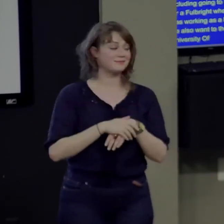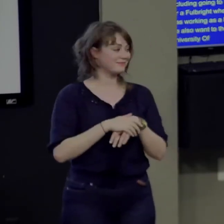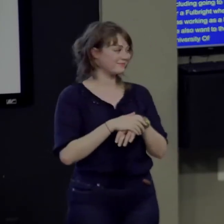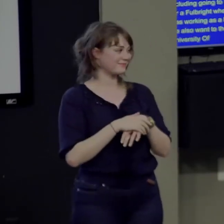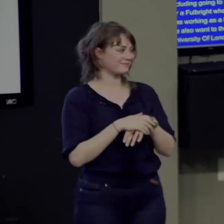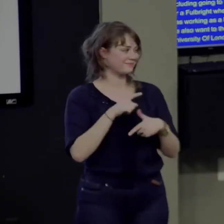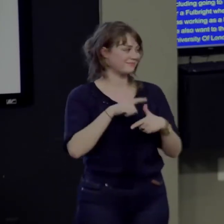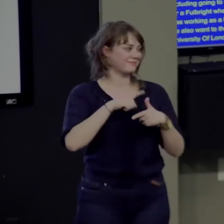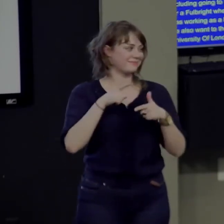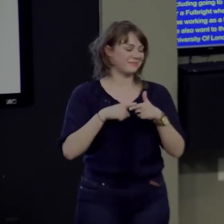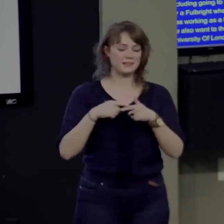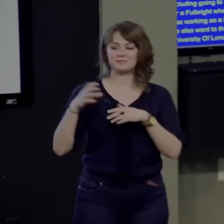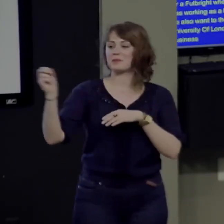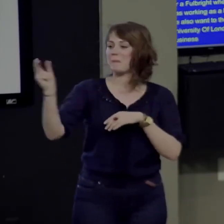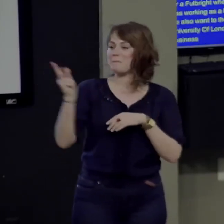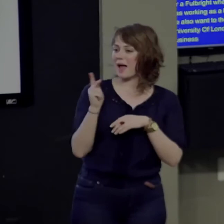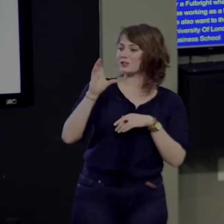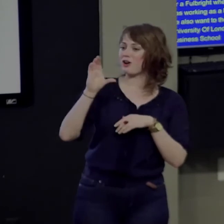University of Chicago,